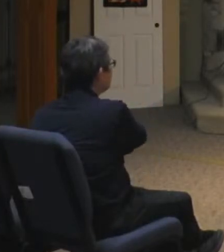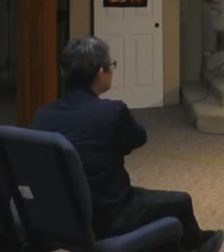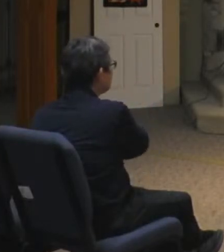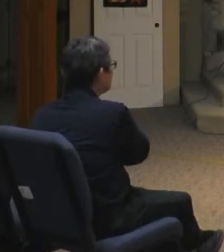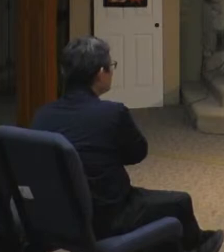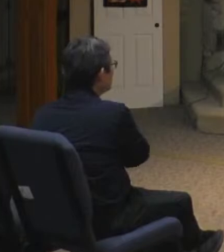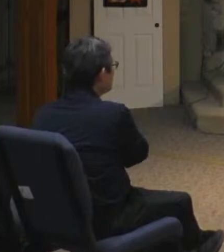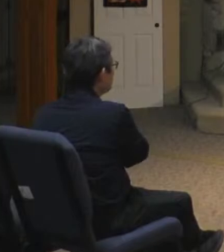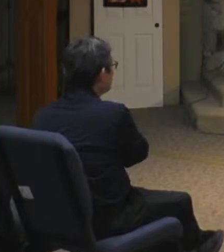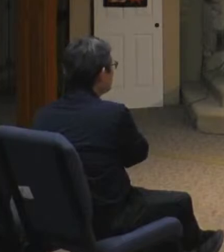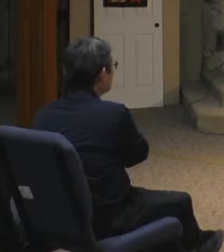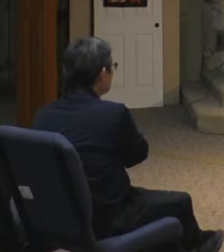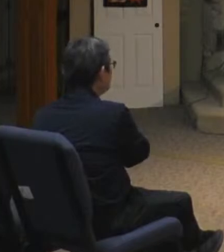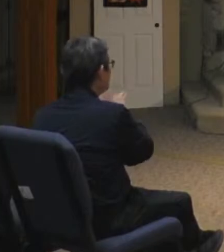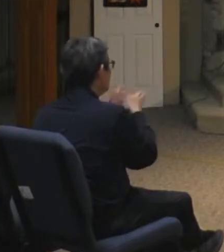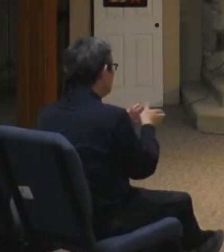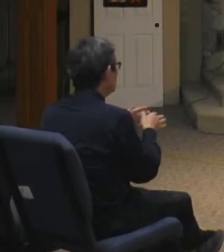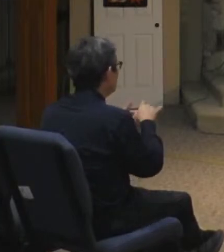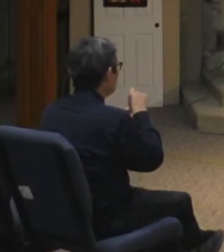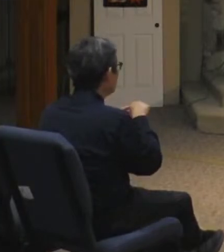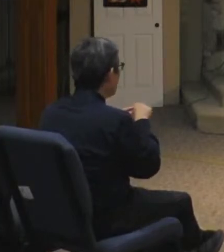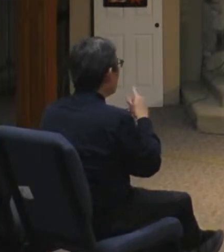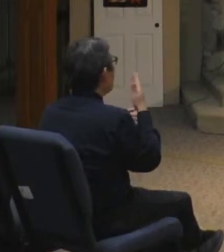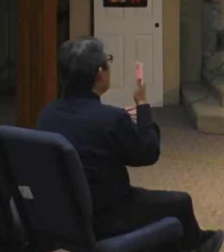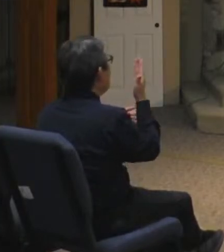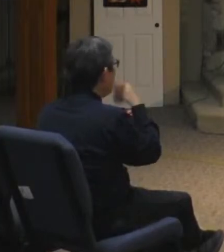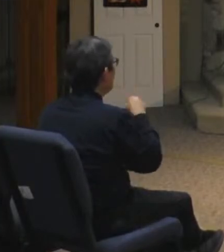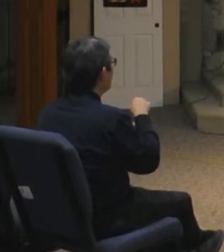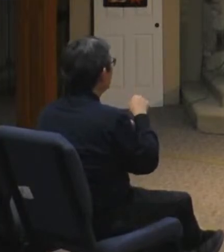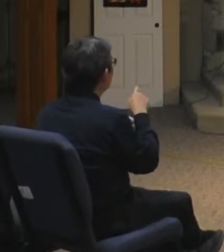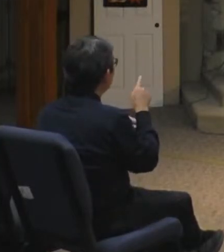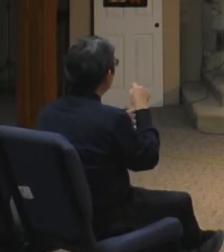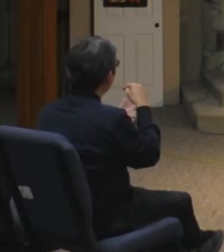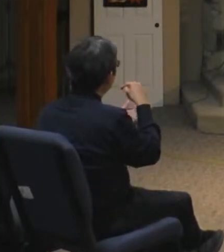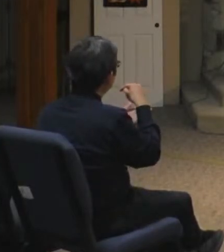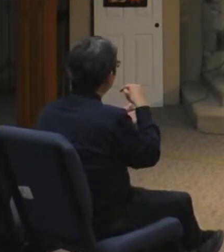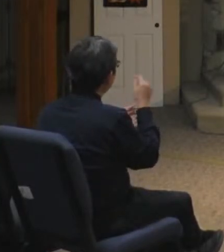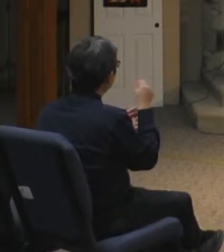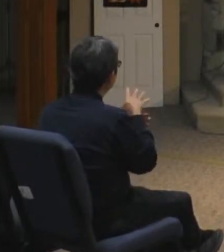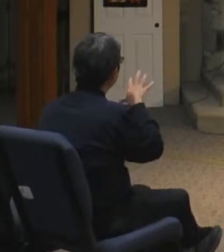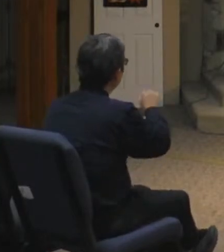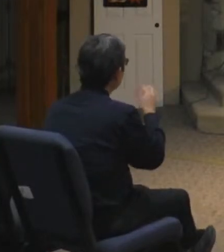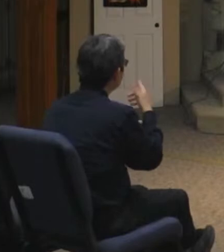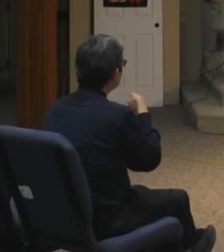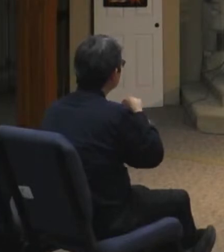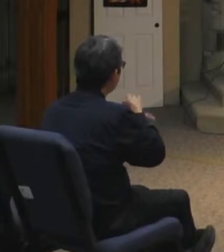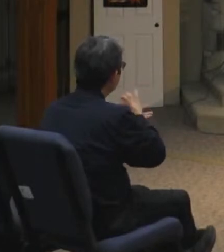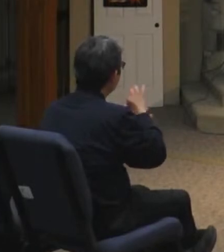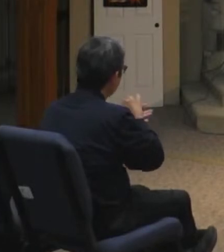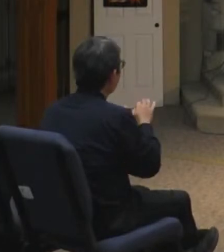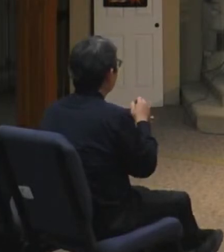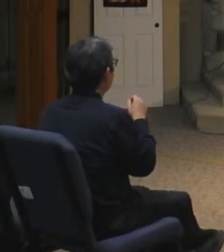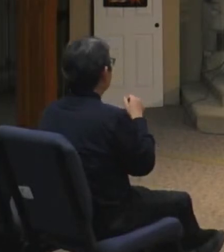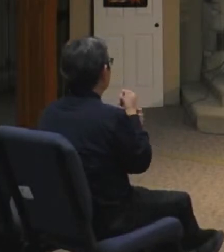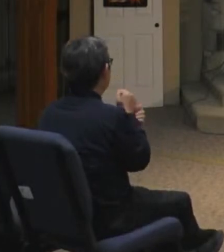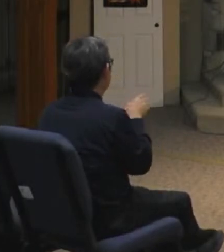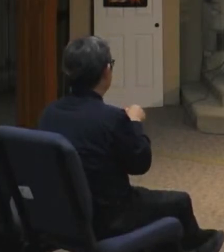gets finished, and then finally you get to, like, oh, now that what it means is, so you explain it in sign